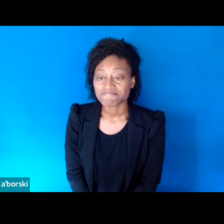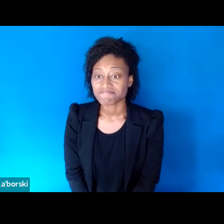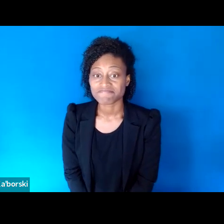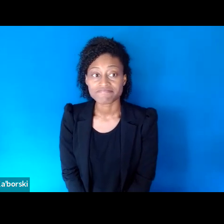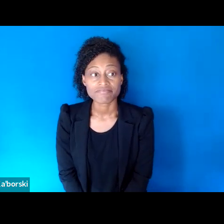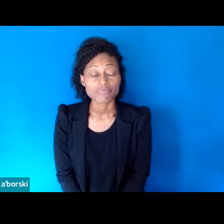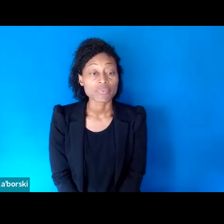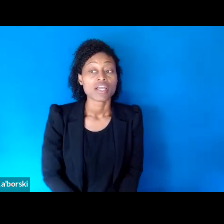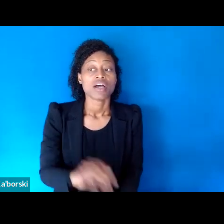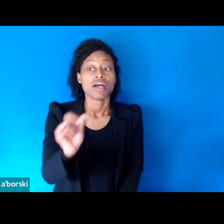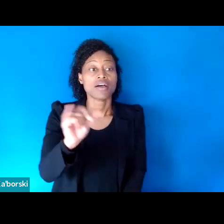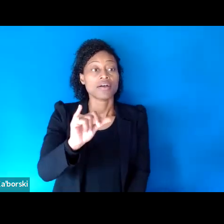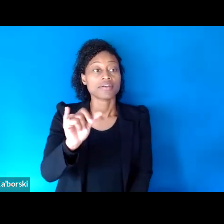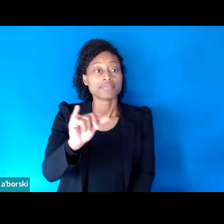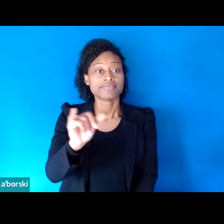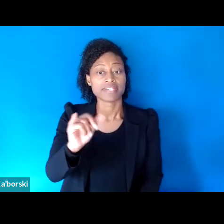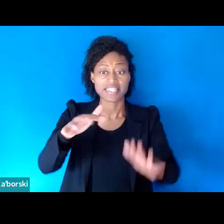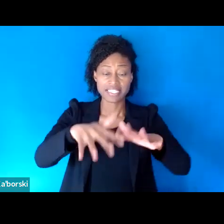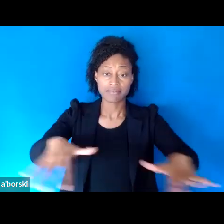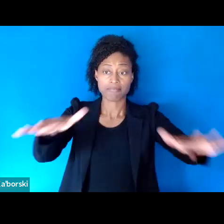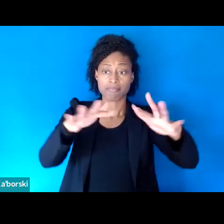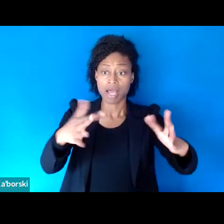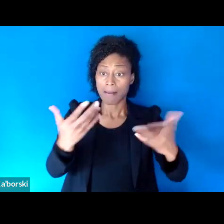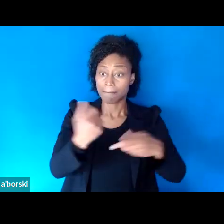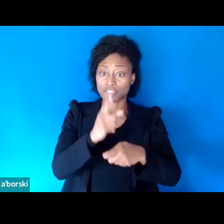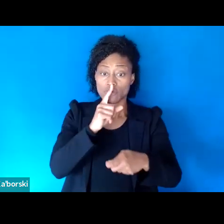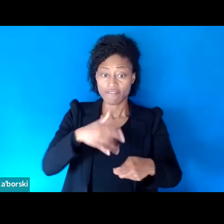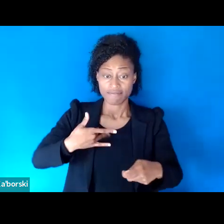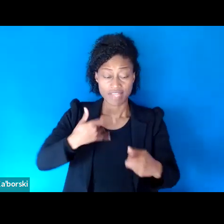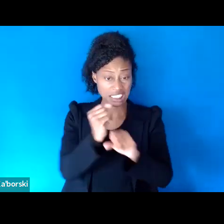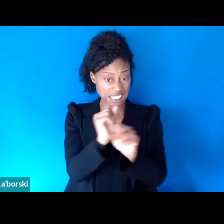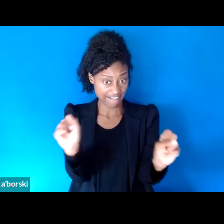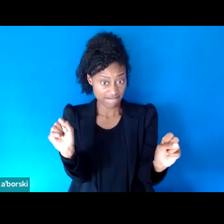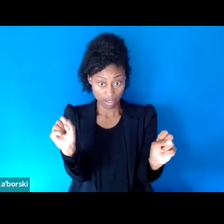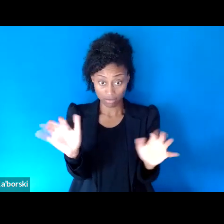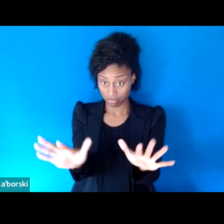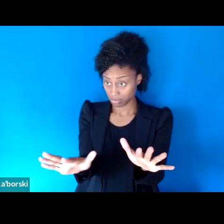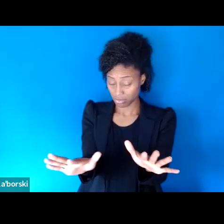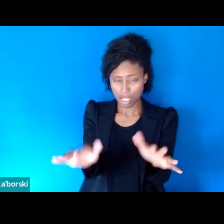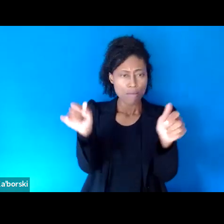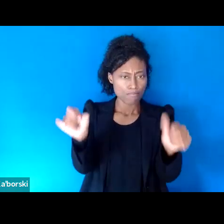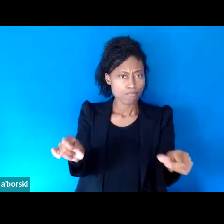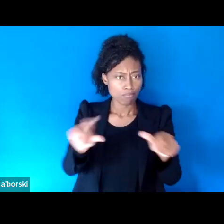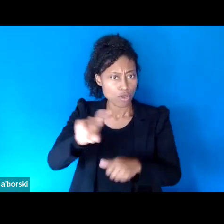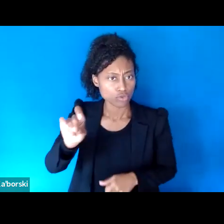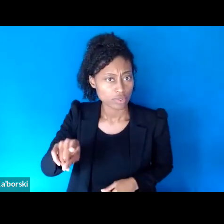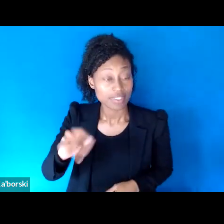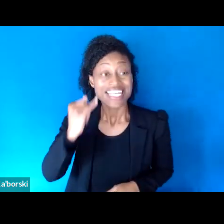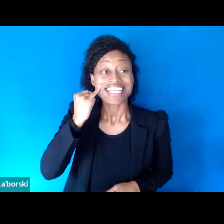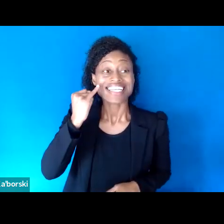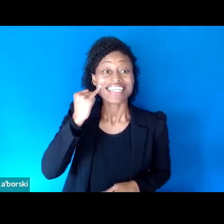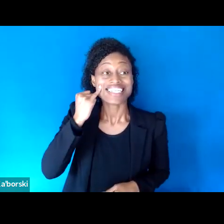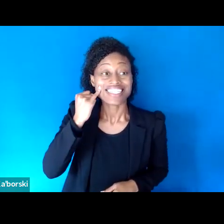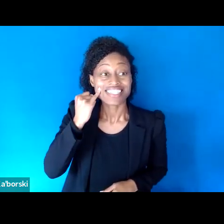And then this is a space that we want to make sure that is safe. So if you feel free to post a question. If you